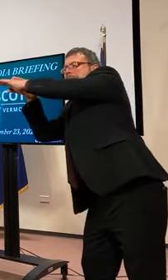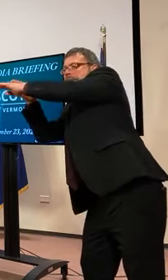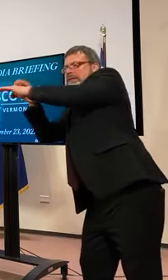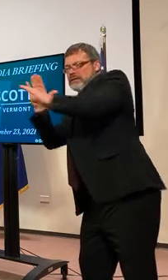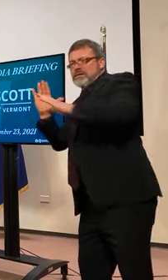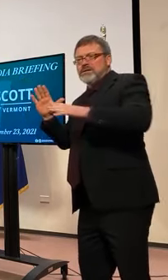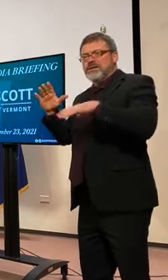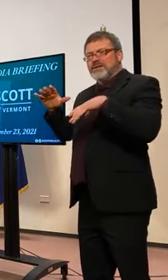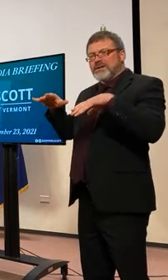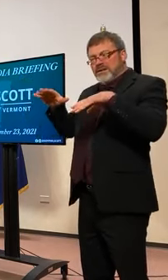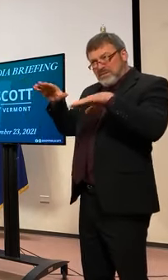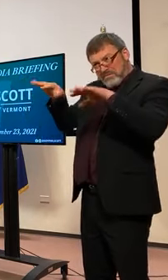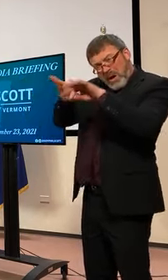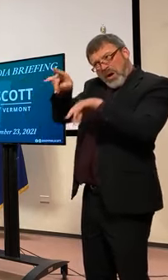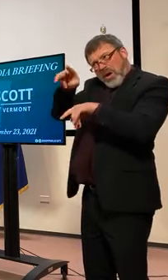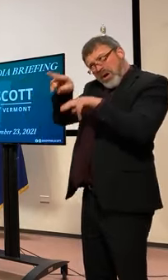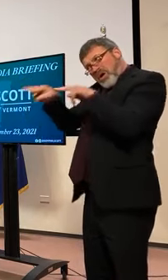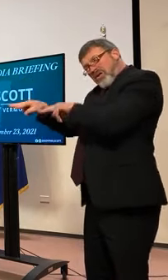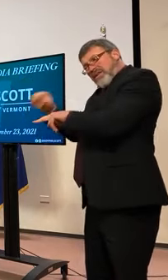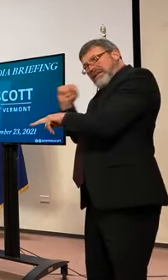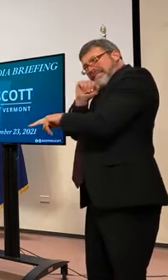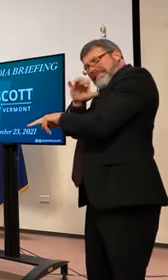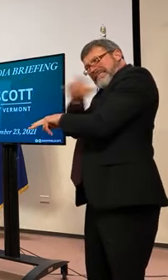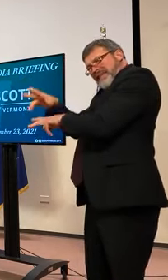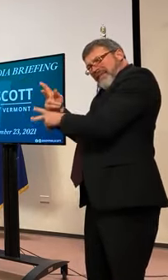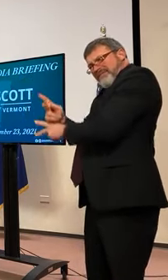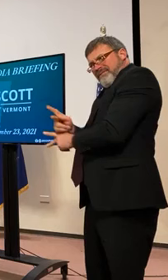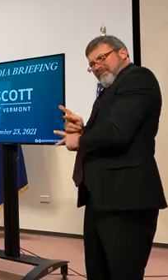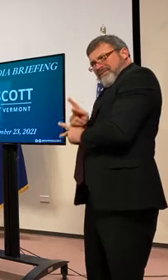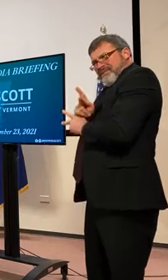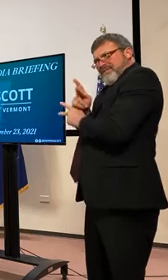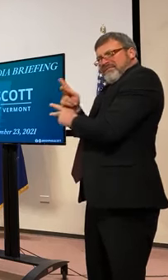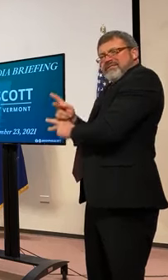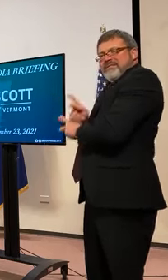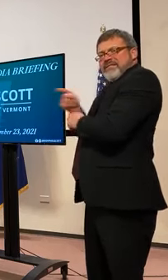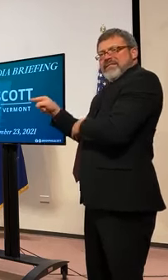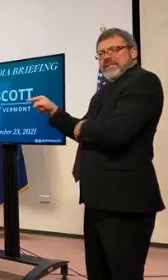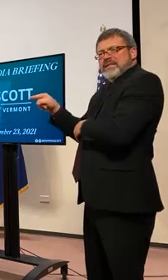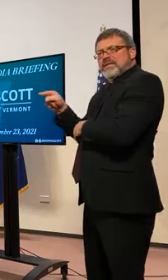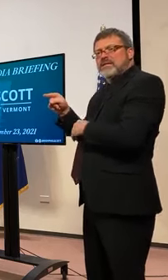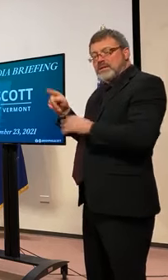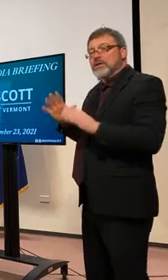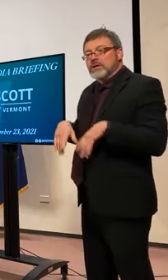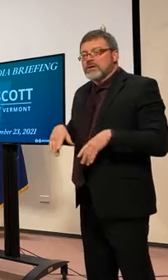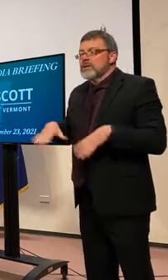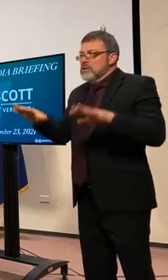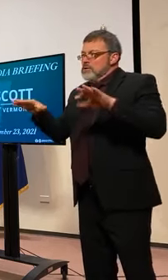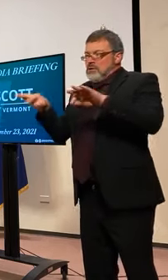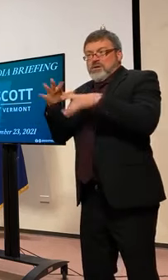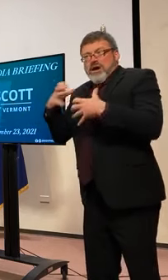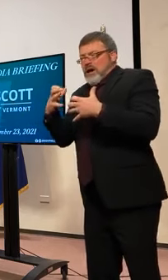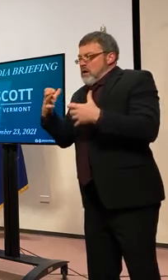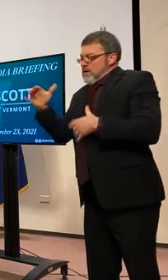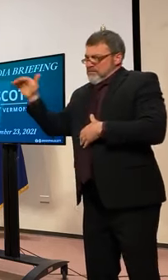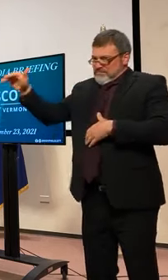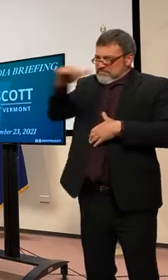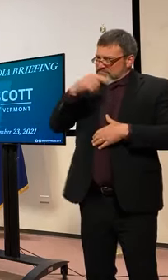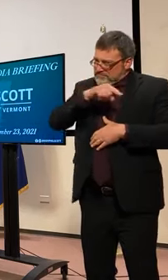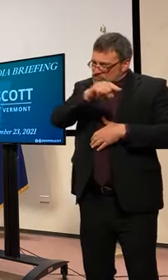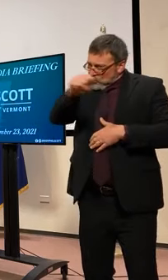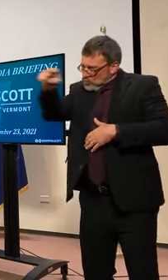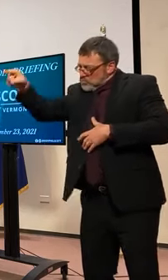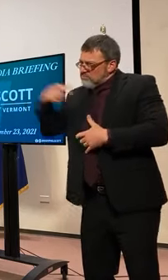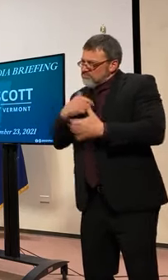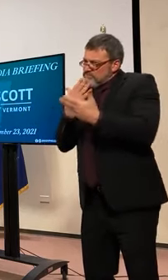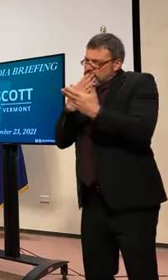Lastly, I want to express my thanks to Vermonters who continue to do the right thing. We'd be in a much different place